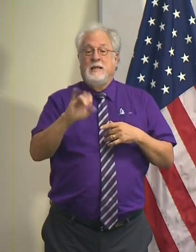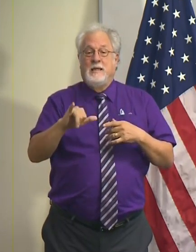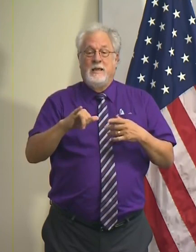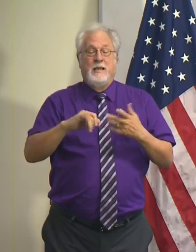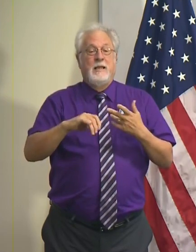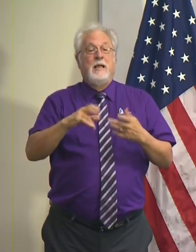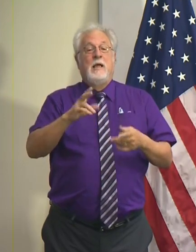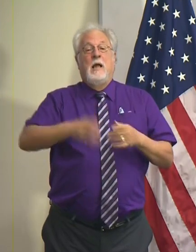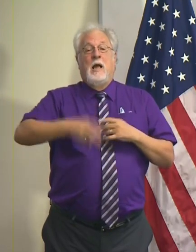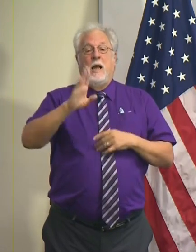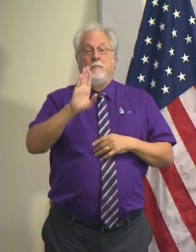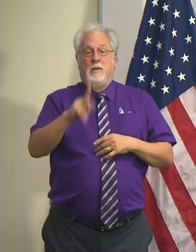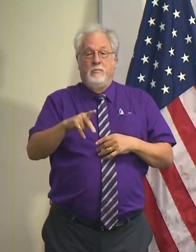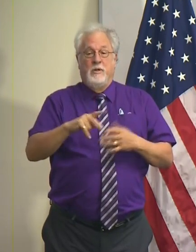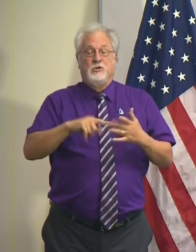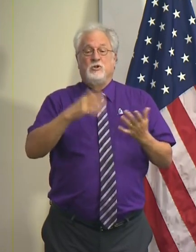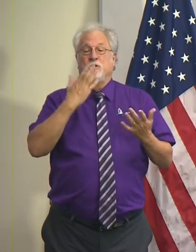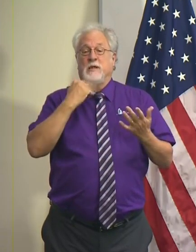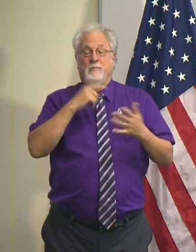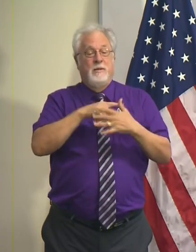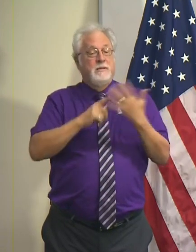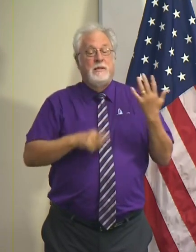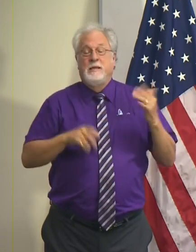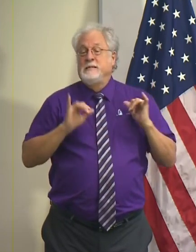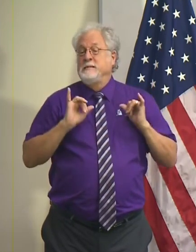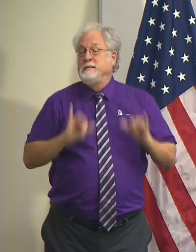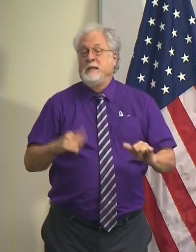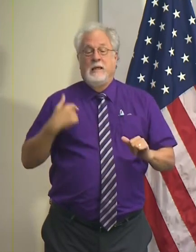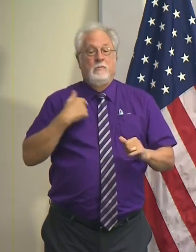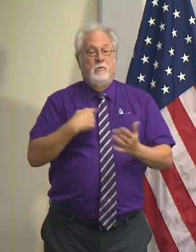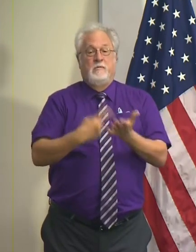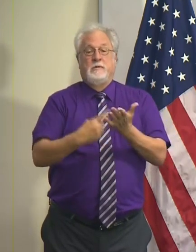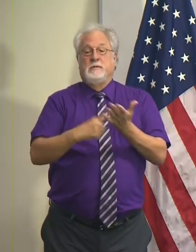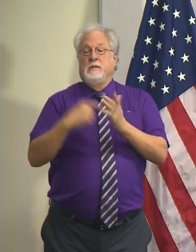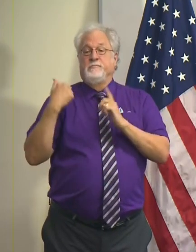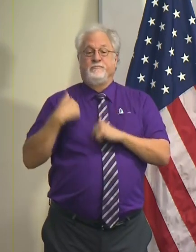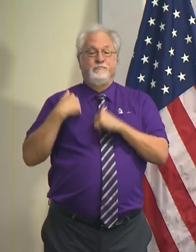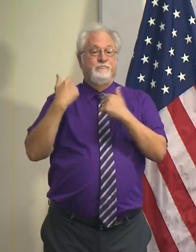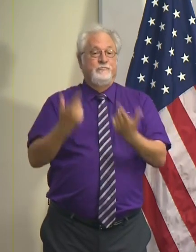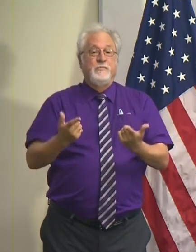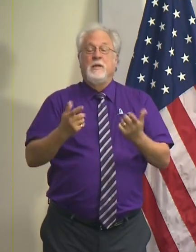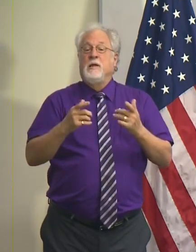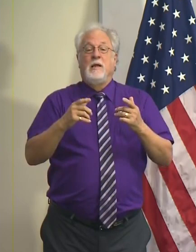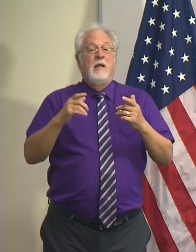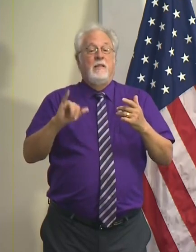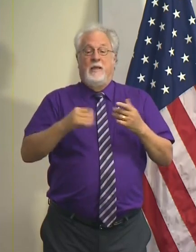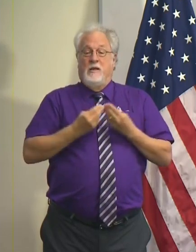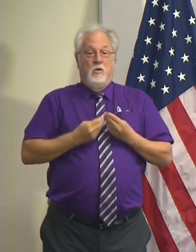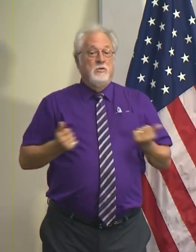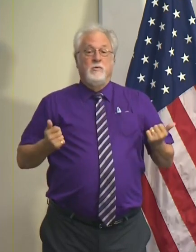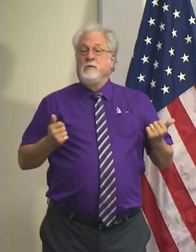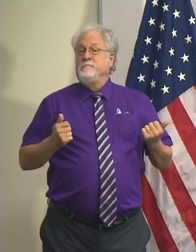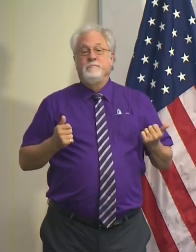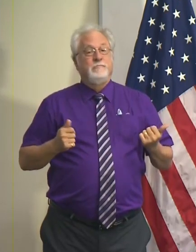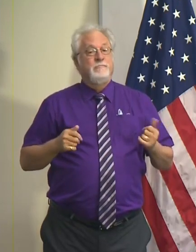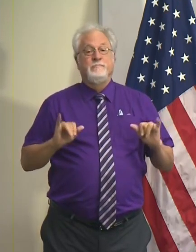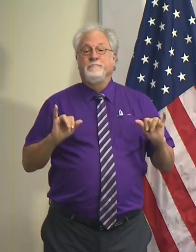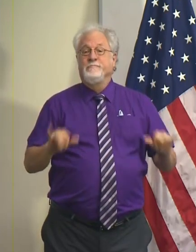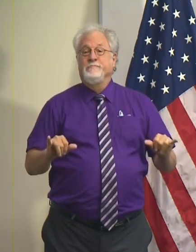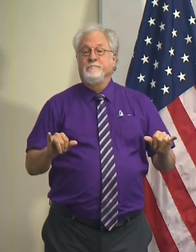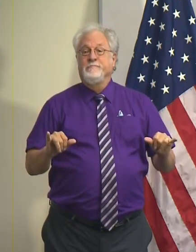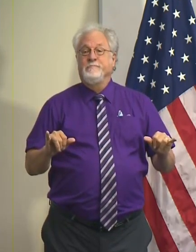hypertension, diabetes, all of the same things that we've been talking about all along, none of that goes away. All of that